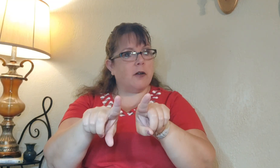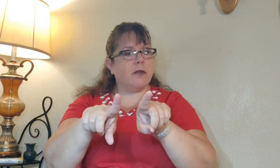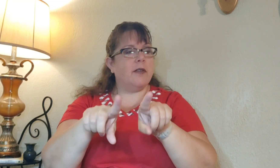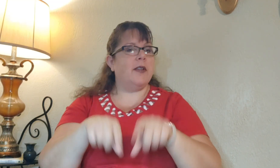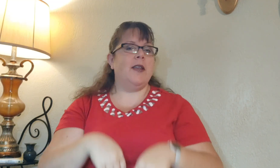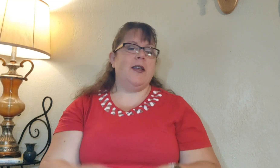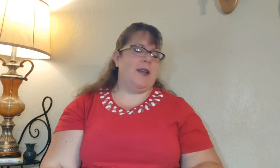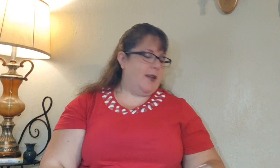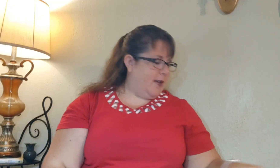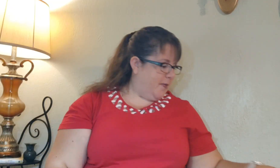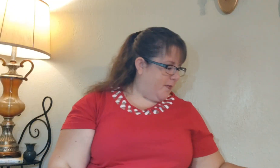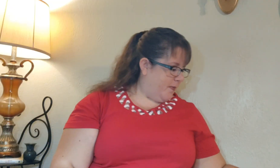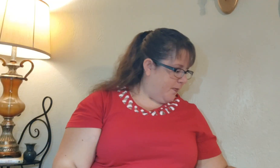meanwhile,